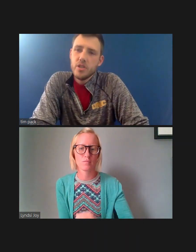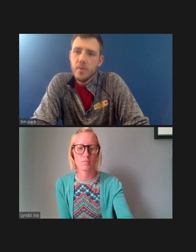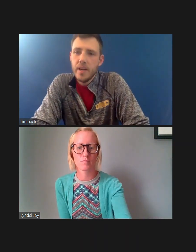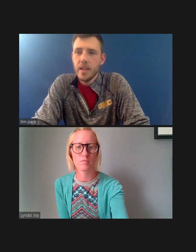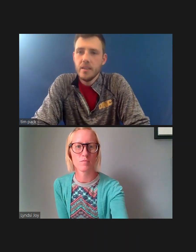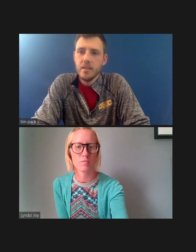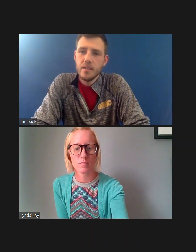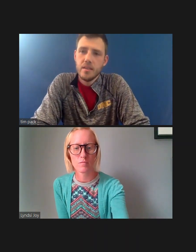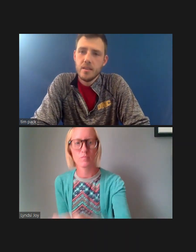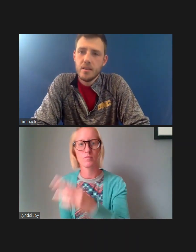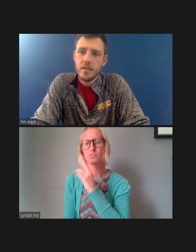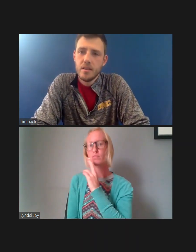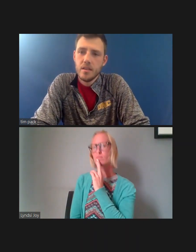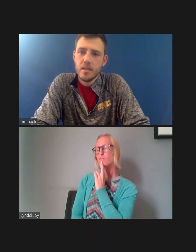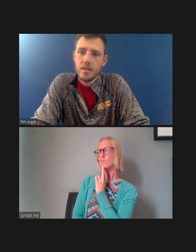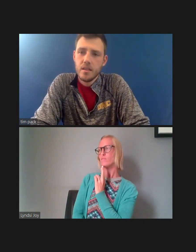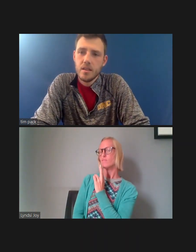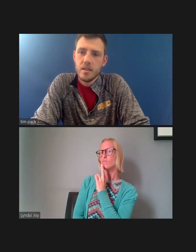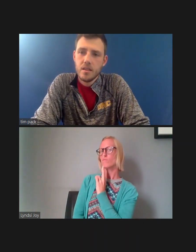Do it to your right again.